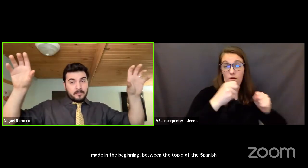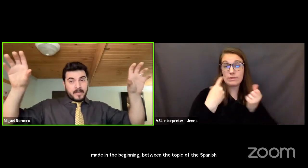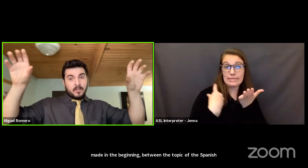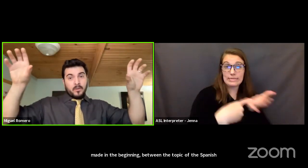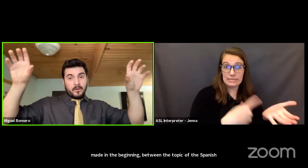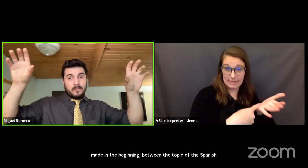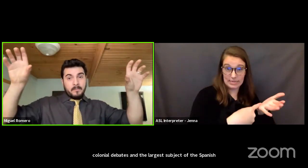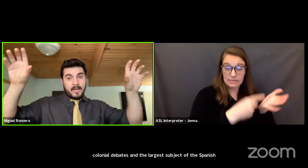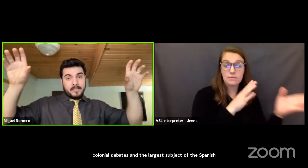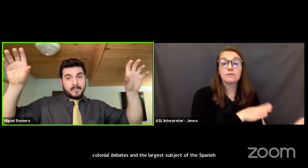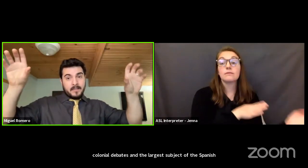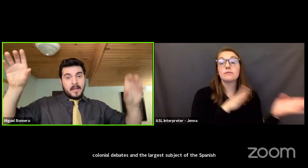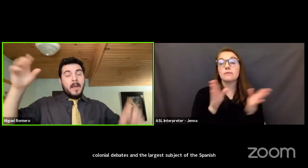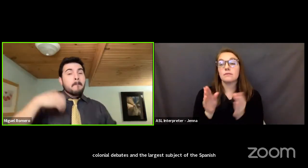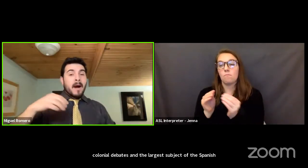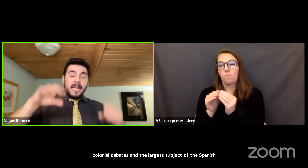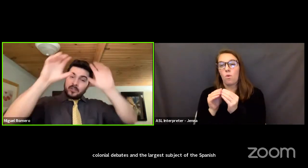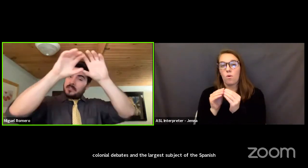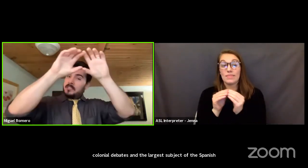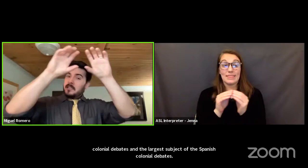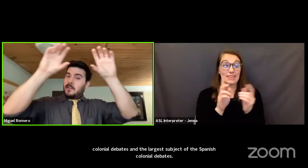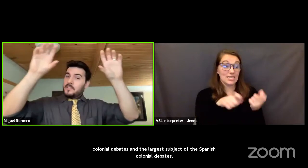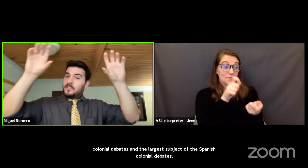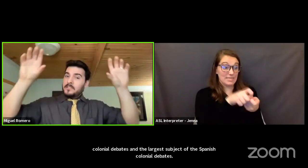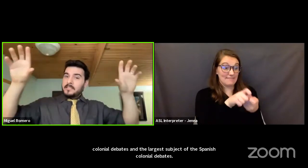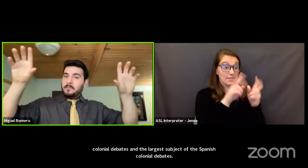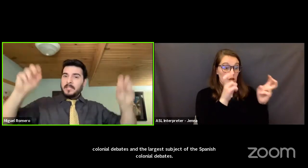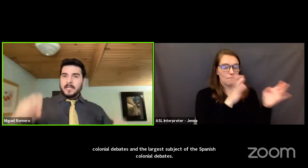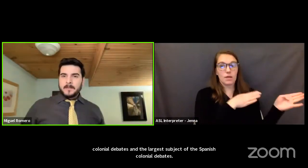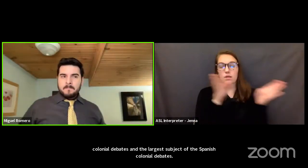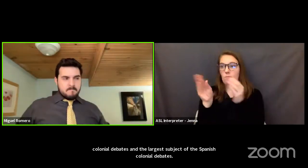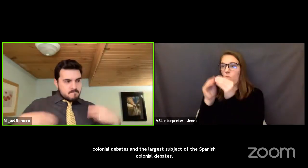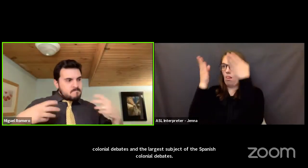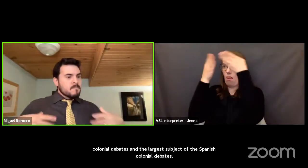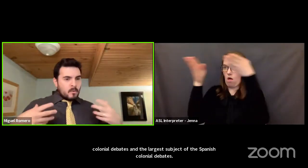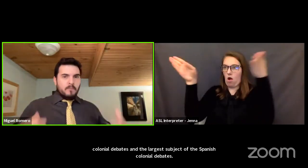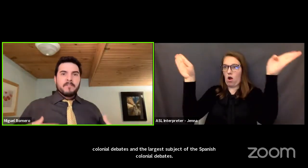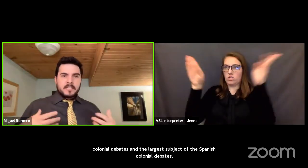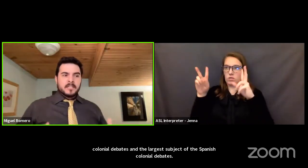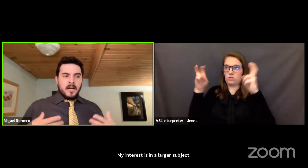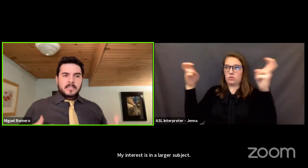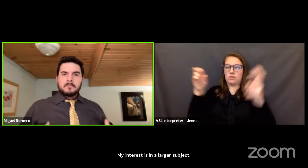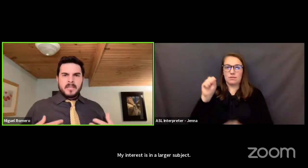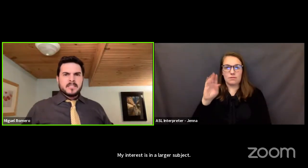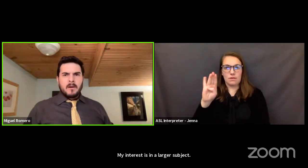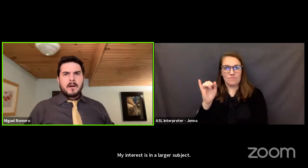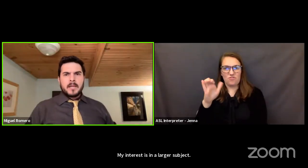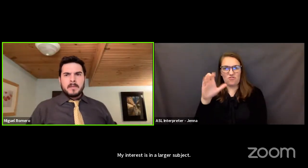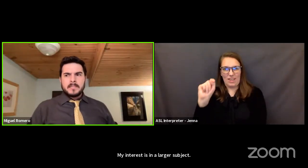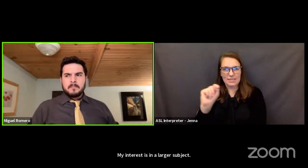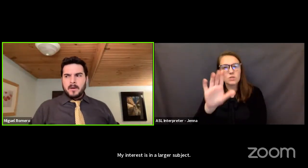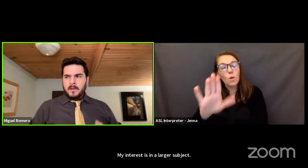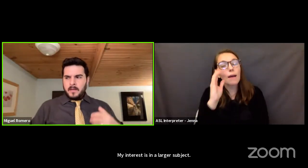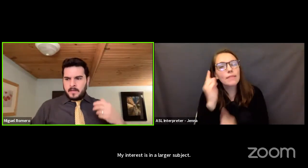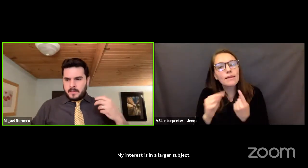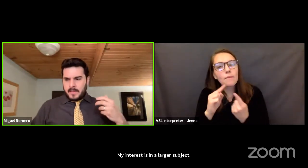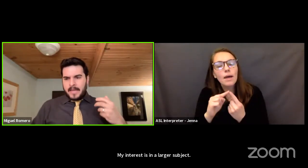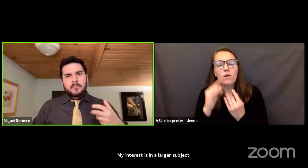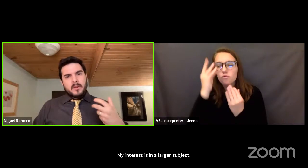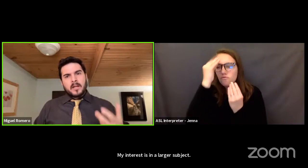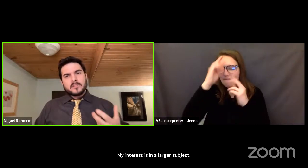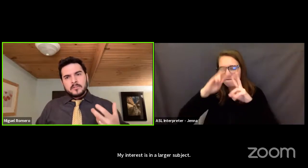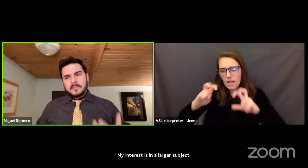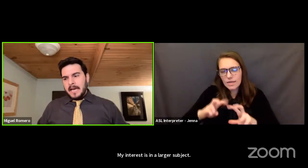the Spanish colonial debates, my interest is in a larger subject, reflection, contemplation, argument about